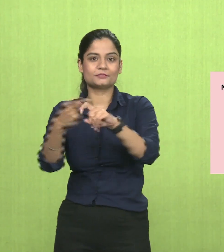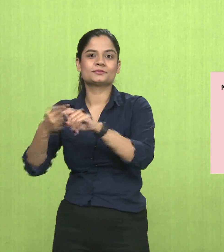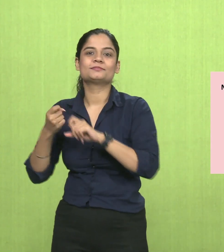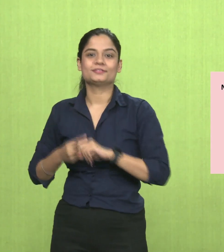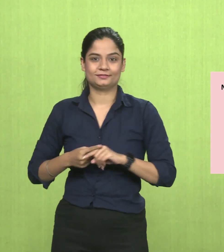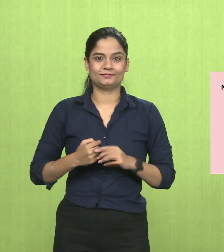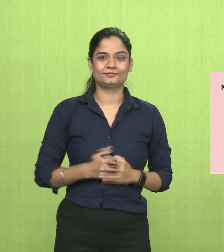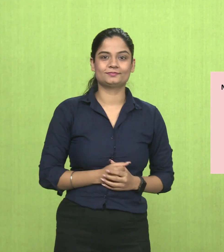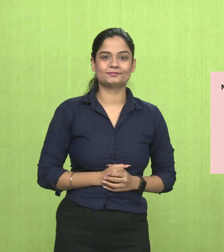sugar.